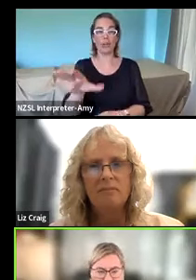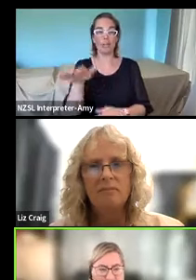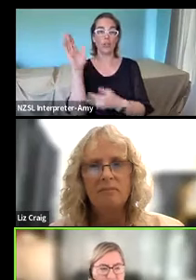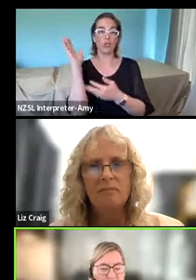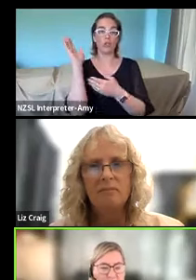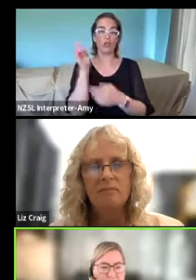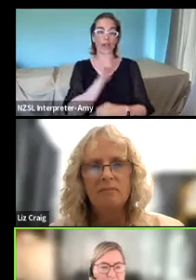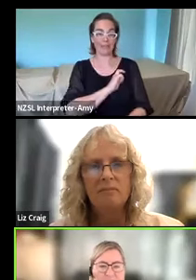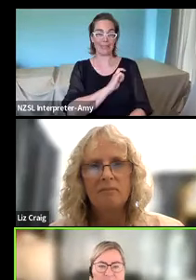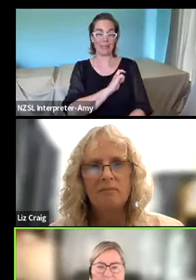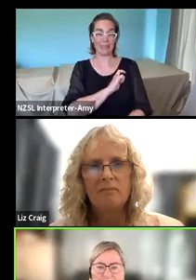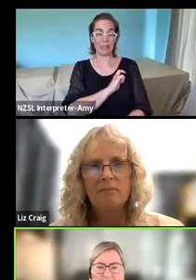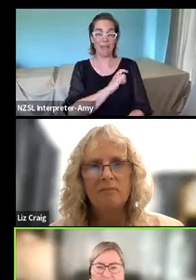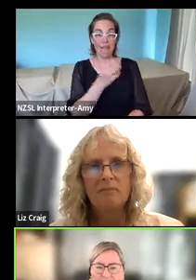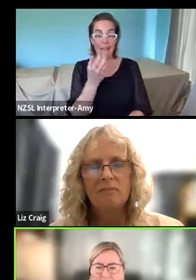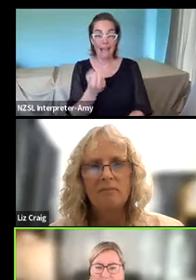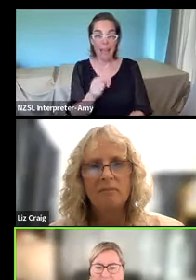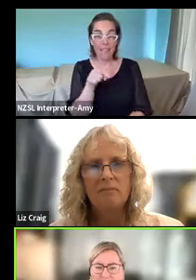Do we have the